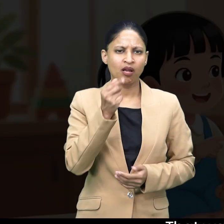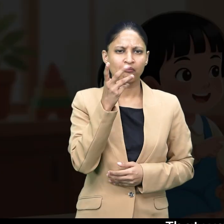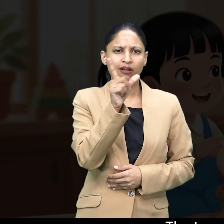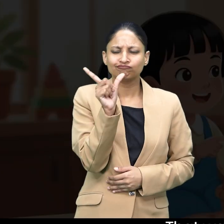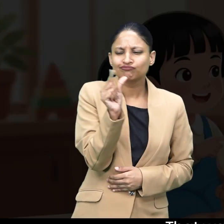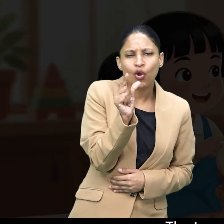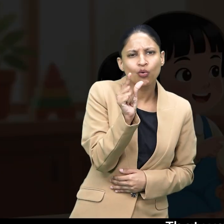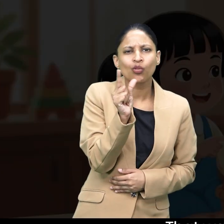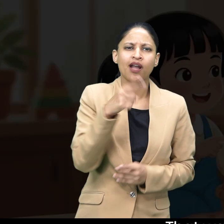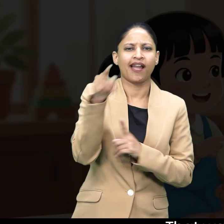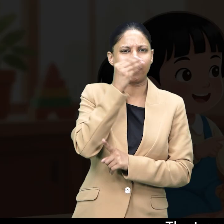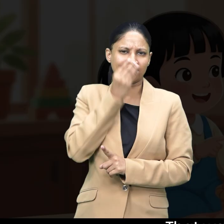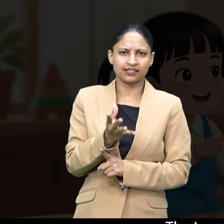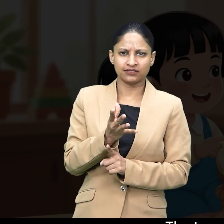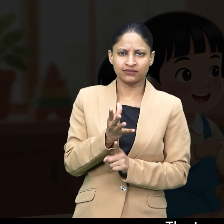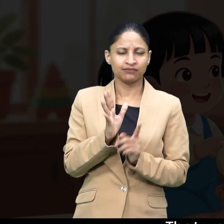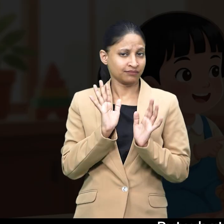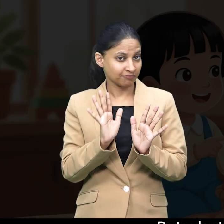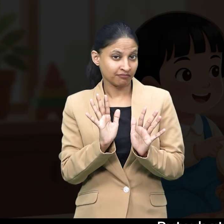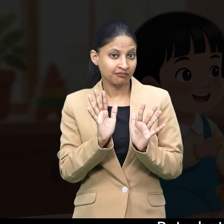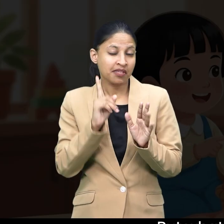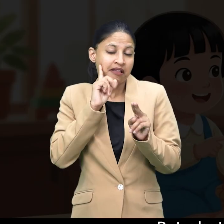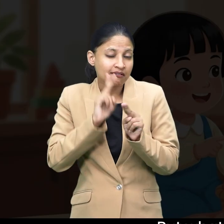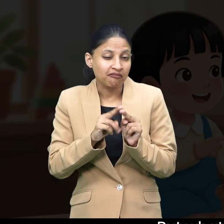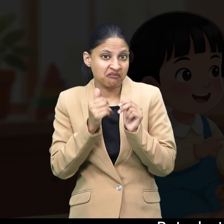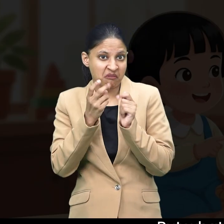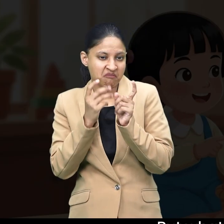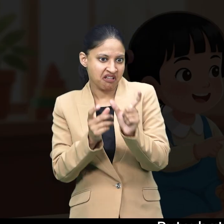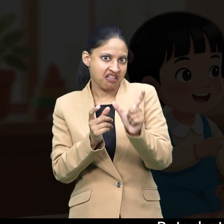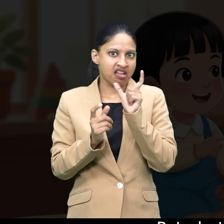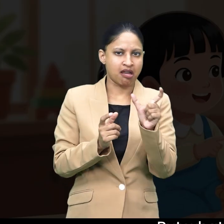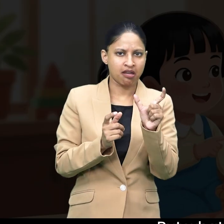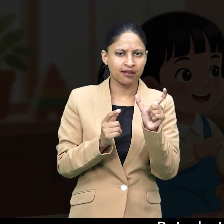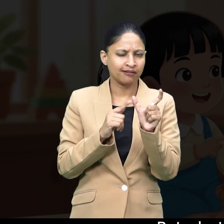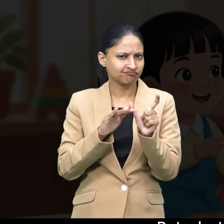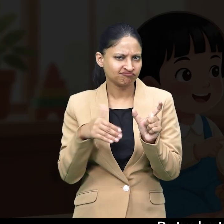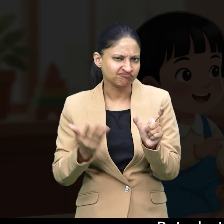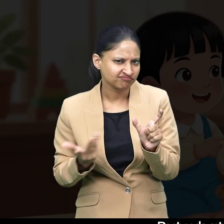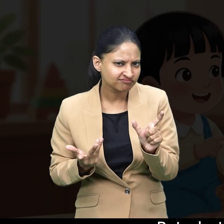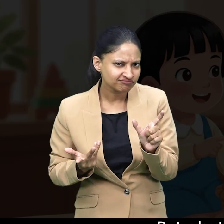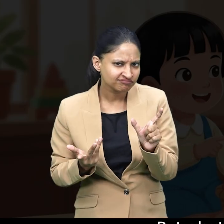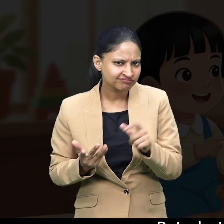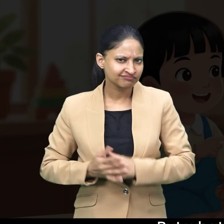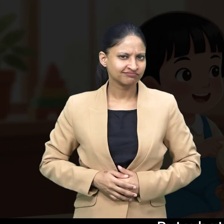That was easy with small numbers. But what if we have bigger numbers?